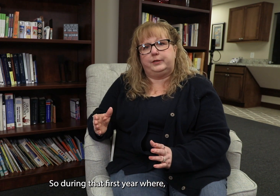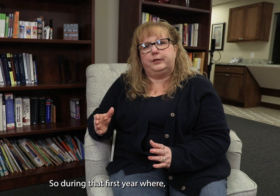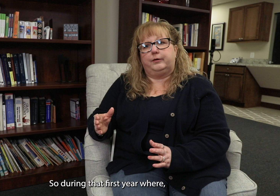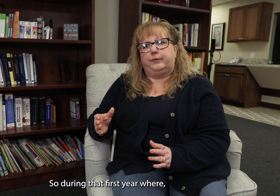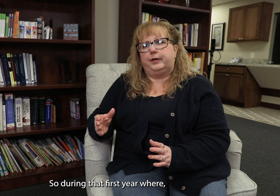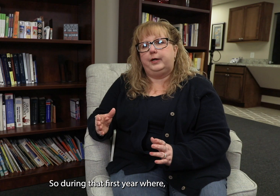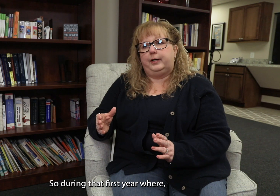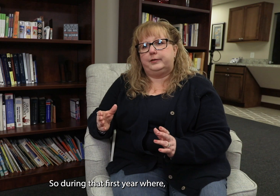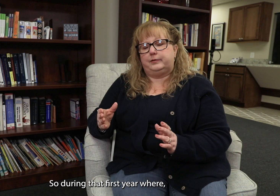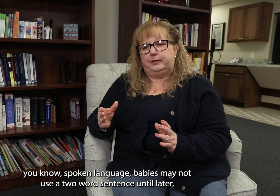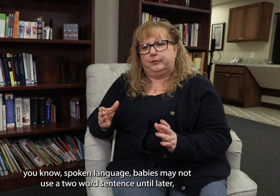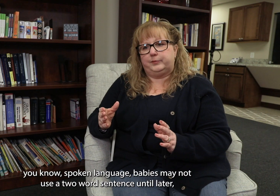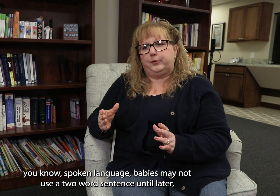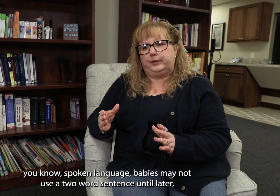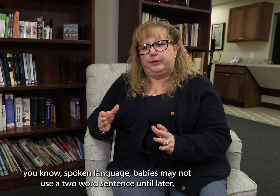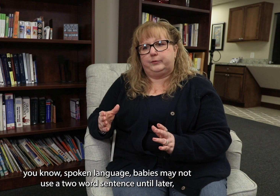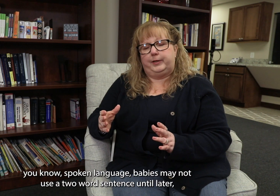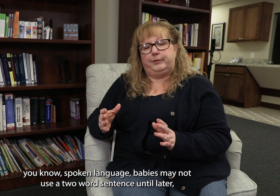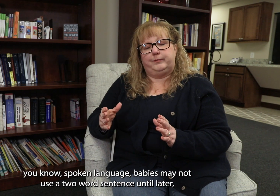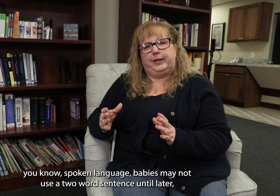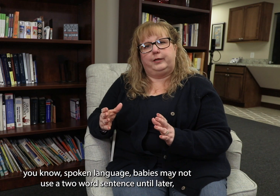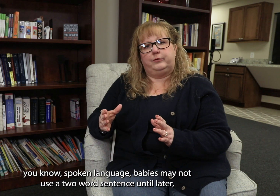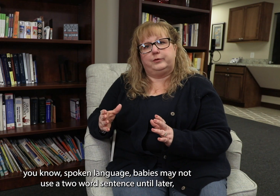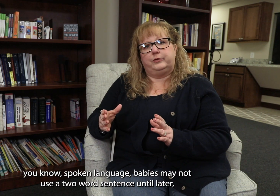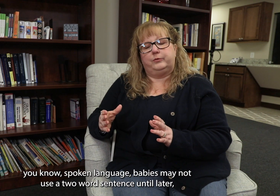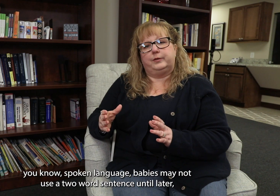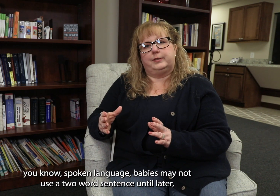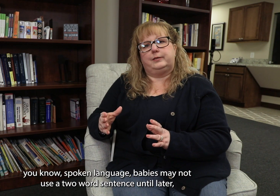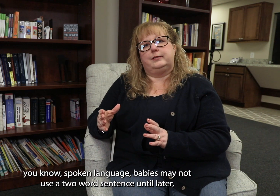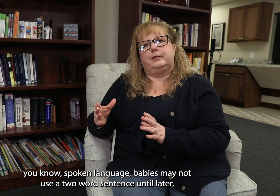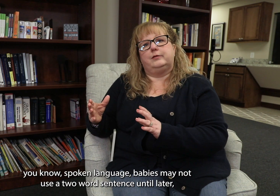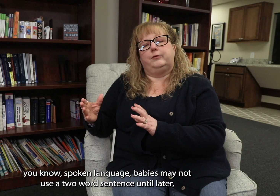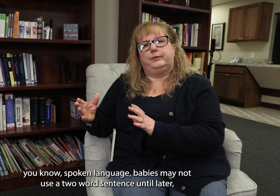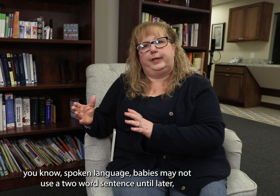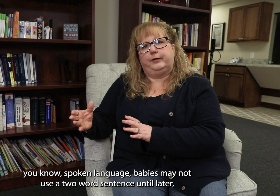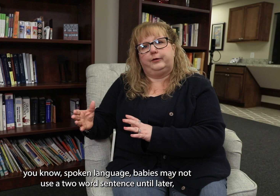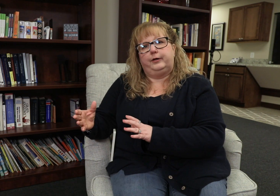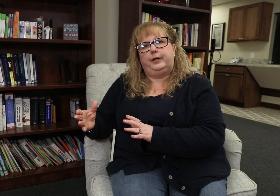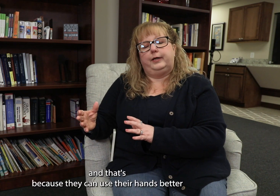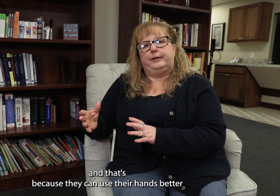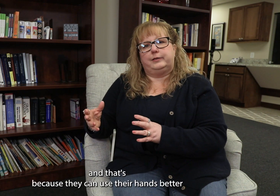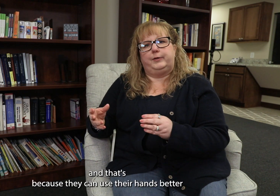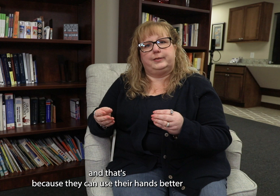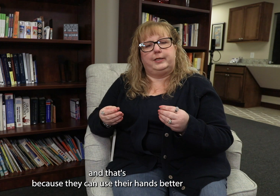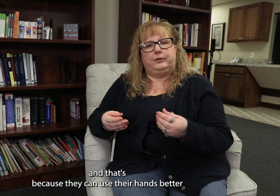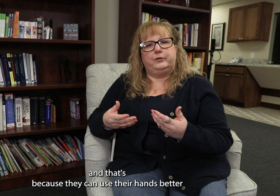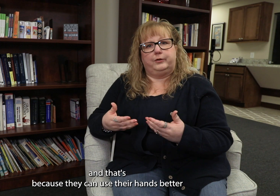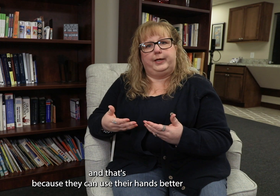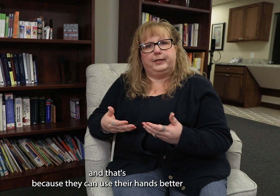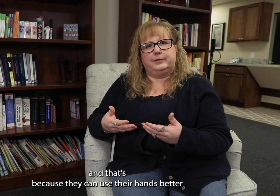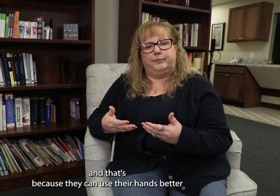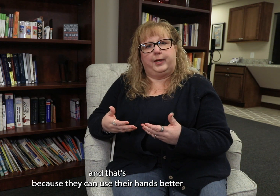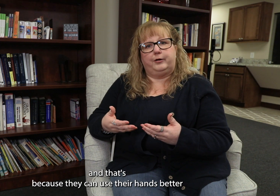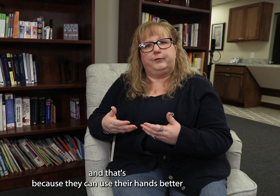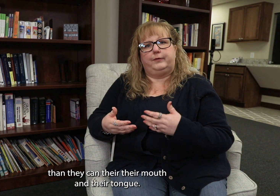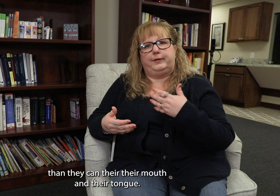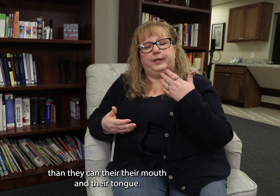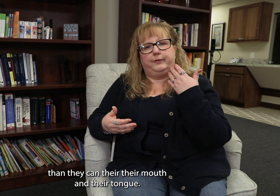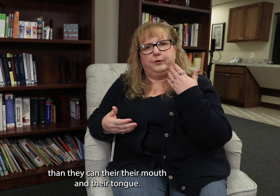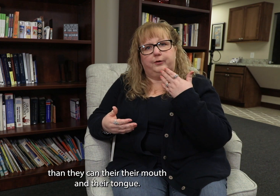year, where, you know, spoken language babies may not use a two-word sentence until later. And that's because they can use their hands better than they can